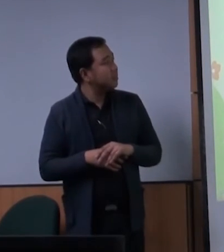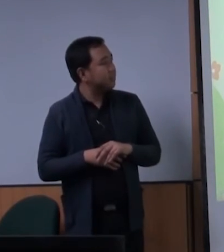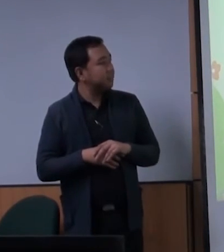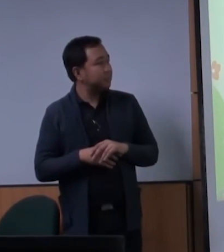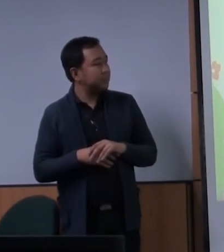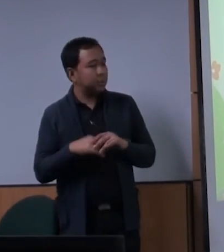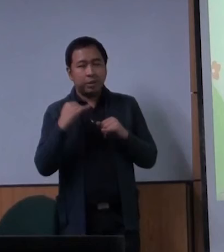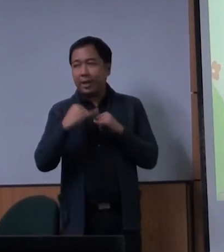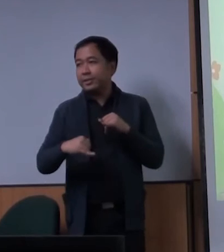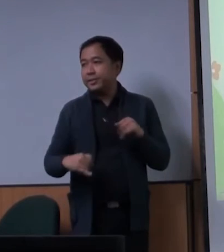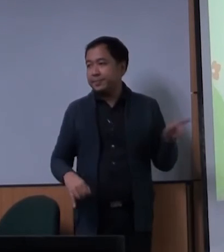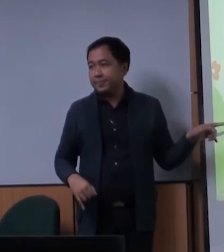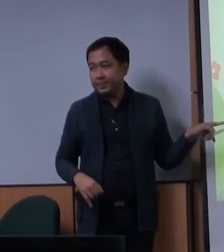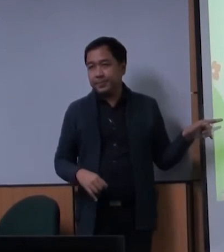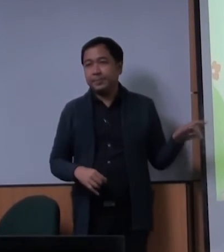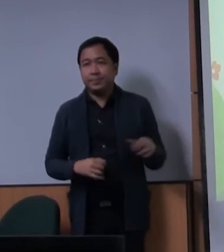Last part.